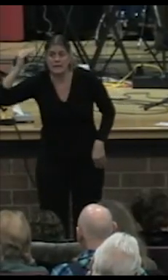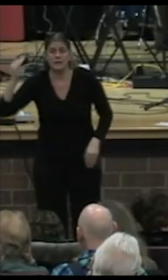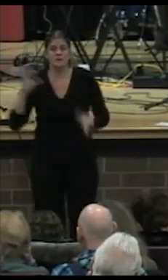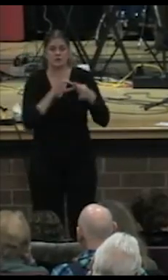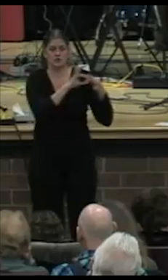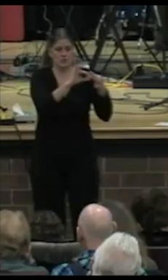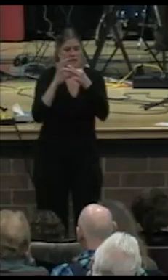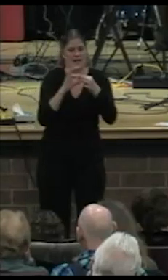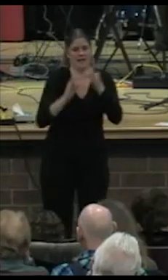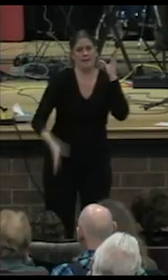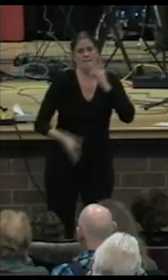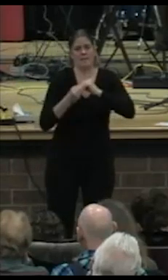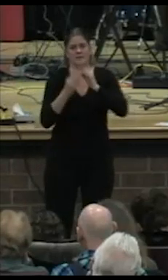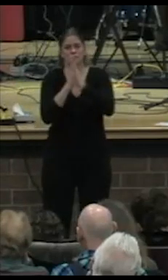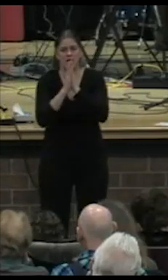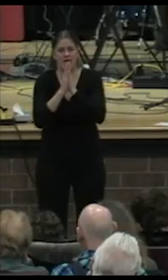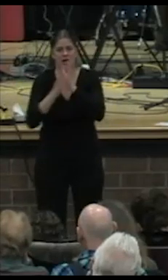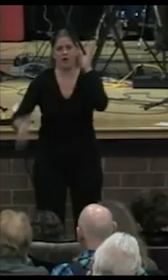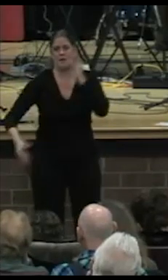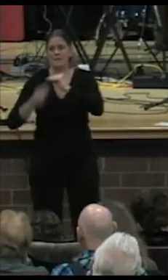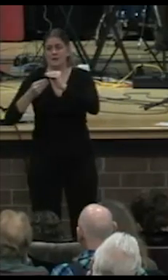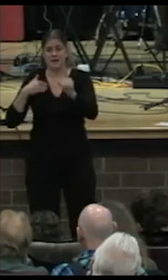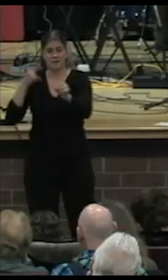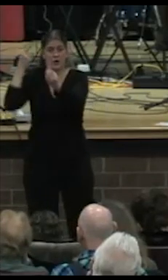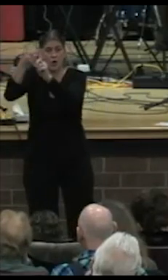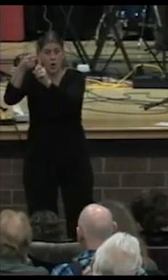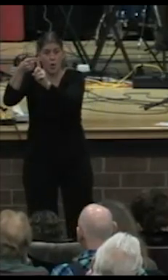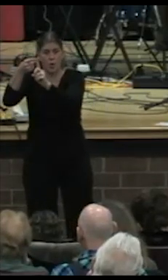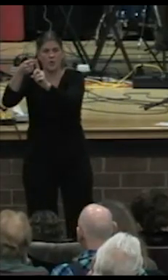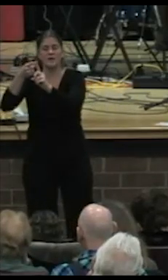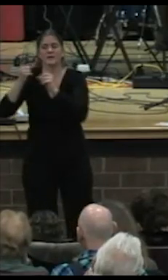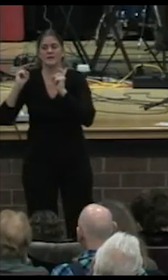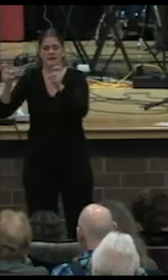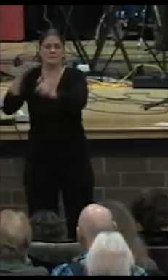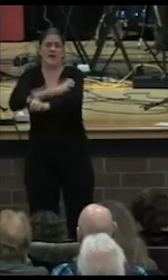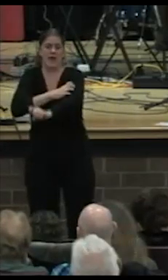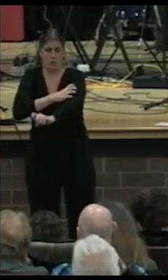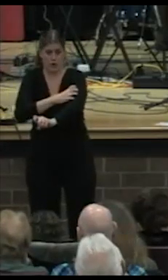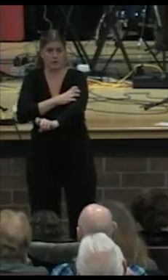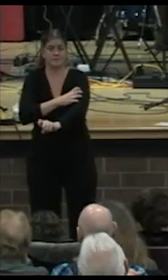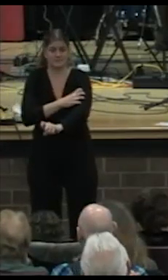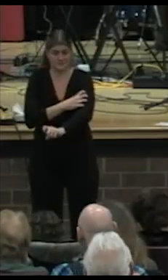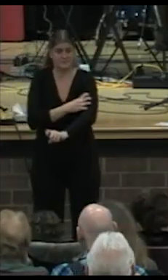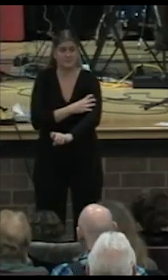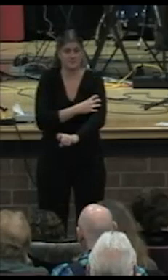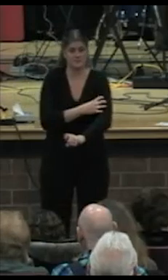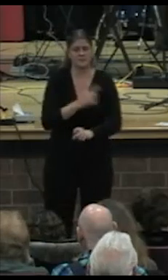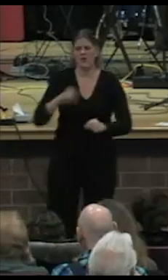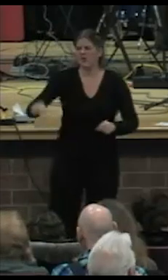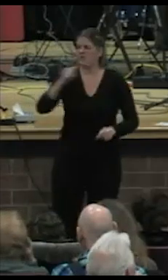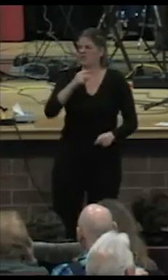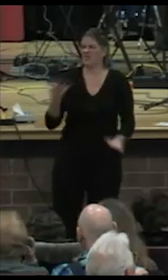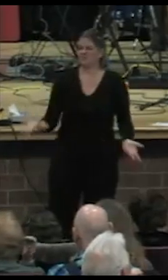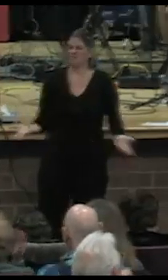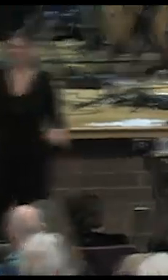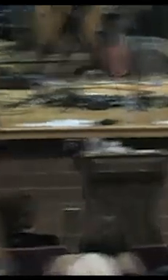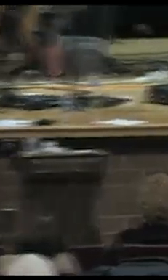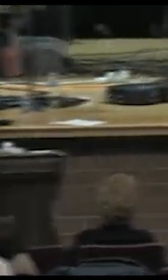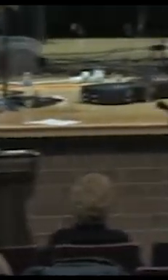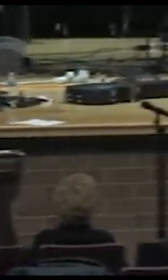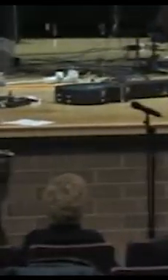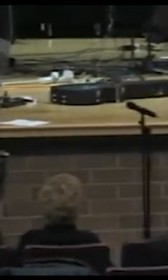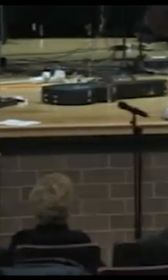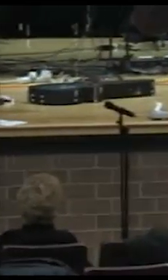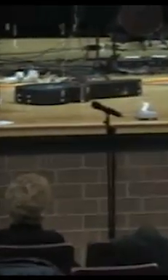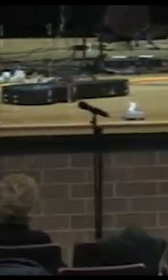unity plus prayer plus purpose gives power. You know, you wonder where's the power. Somebody say, where's